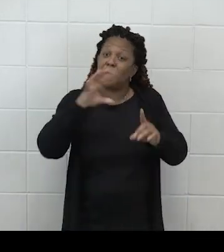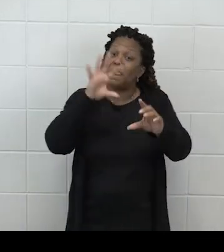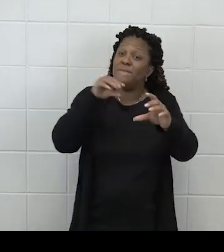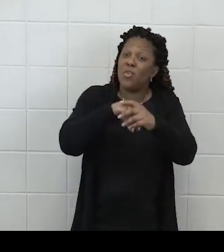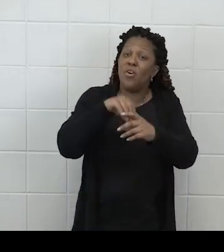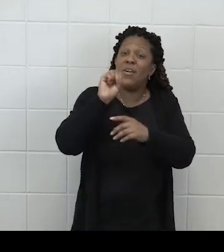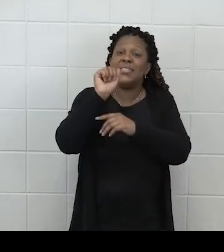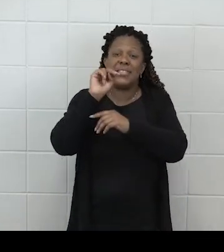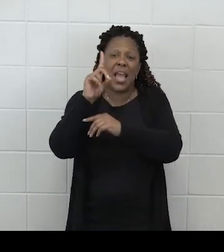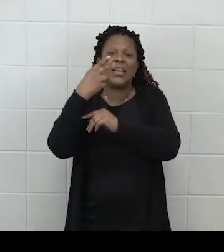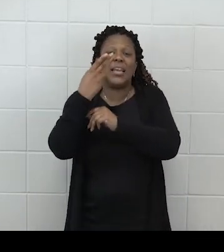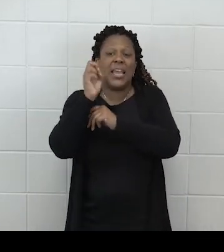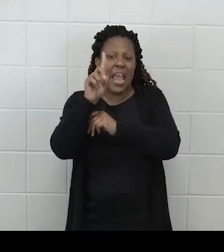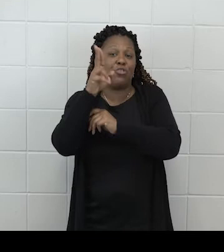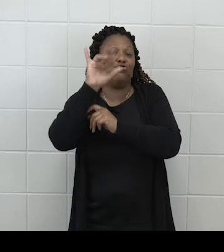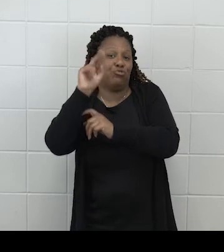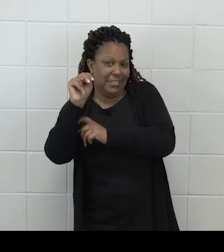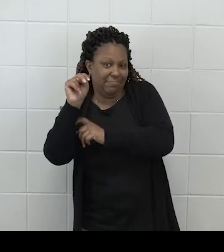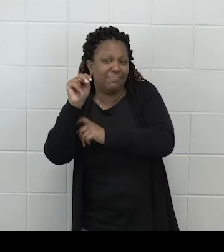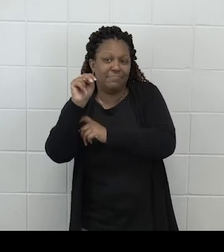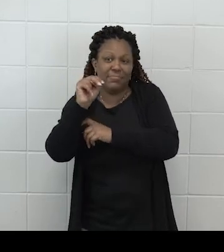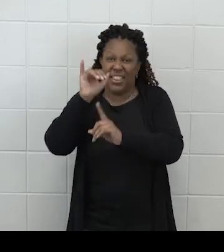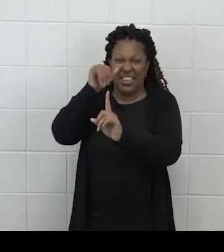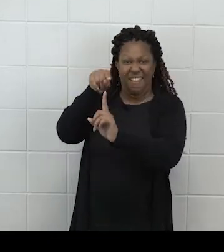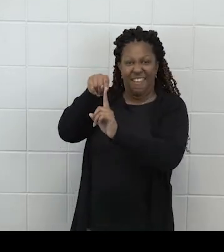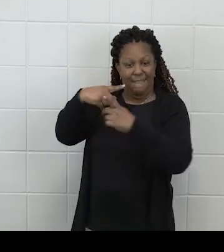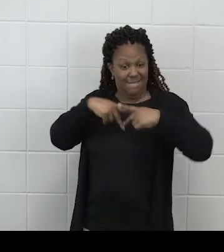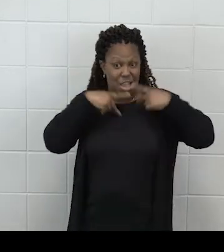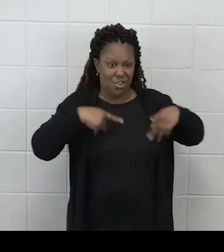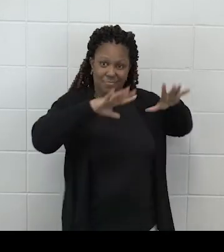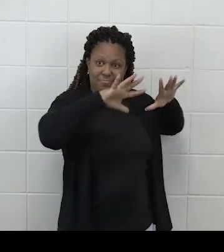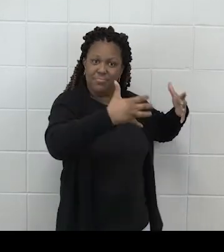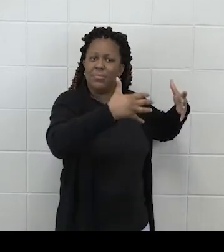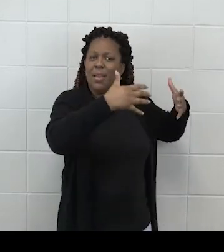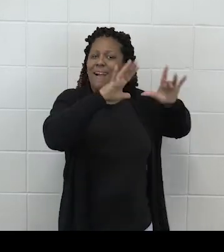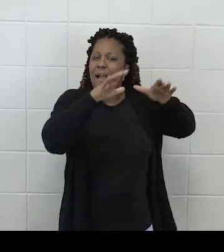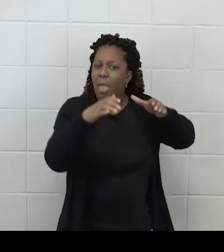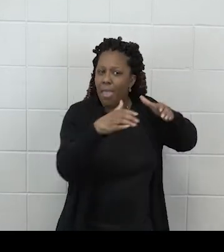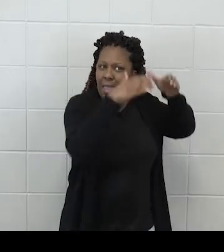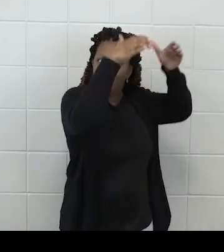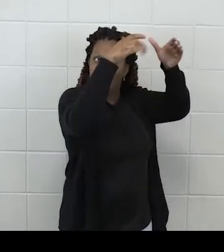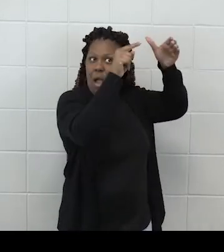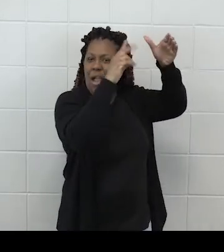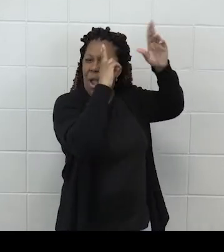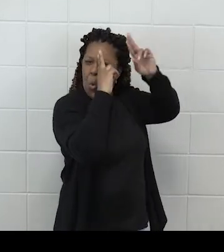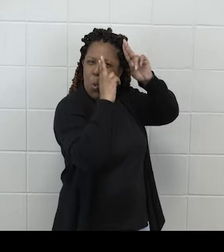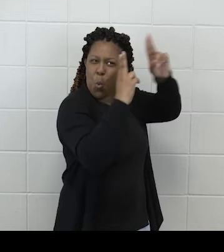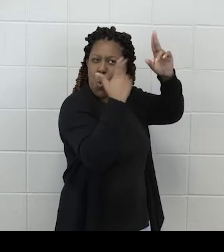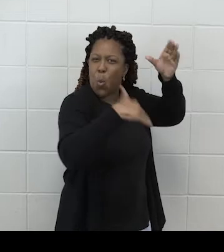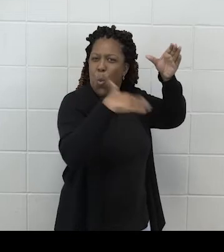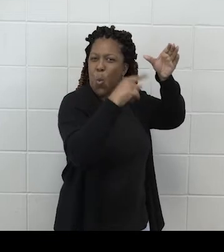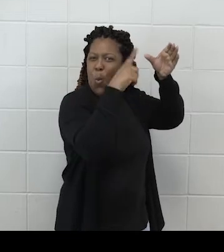he was a man with an outstanding reputation that was held in high regards. And his reputation came